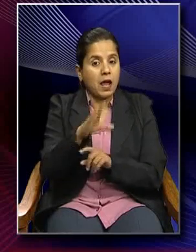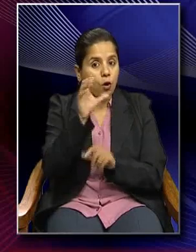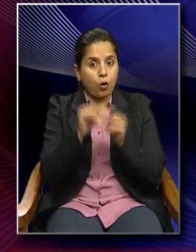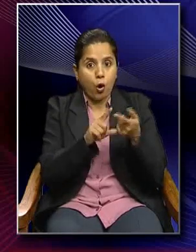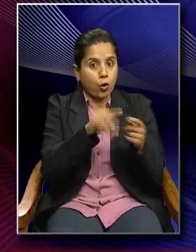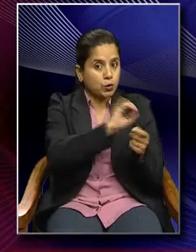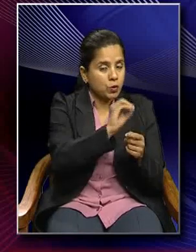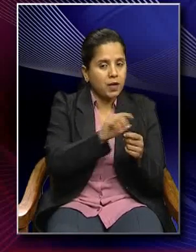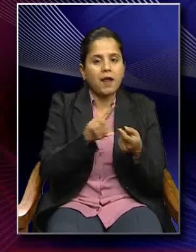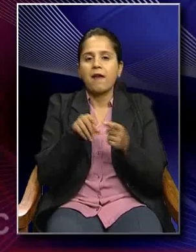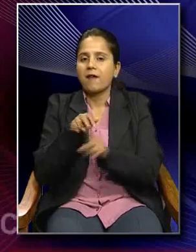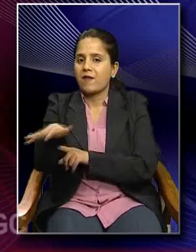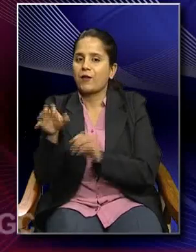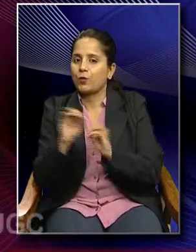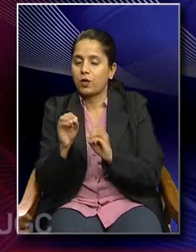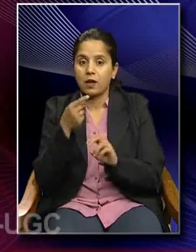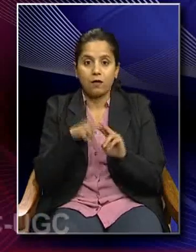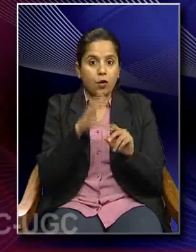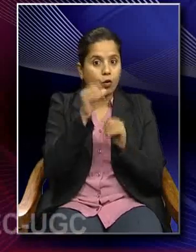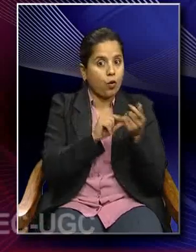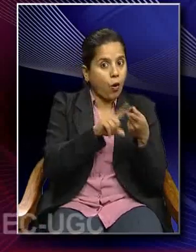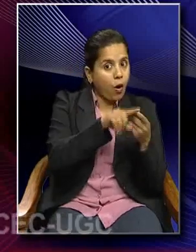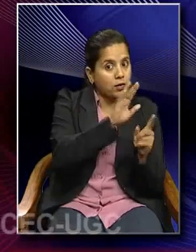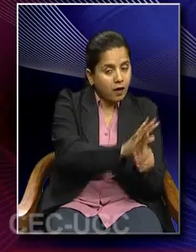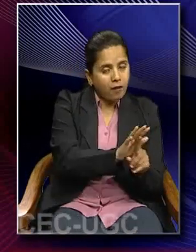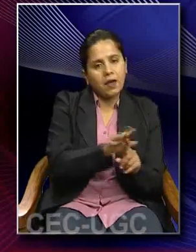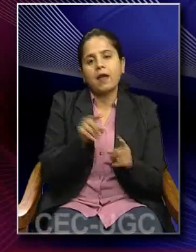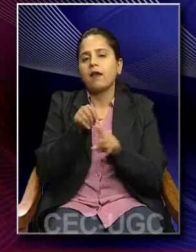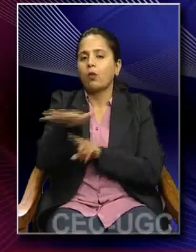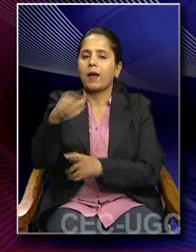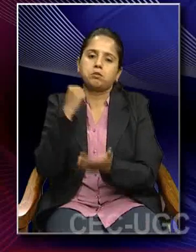cause, and if there is a cause, there has to be an effect.